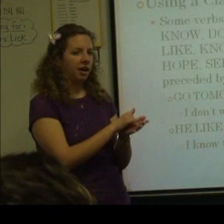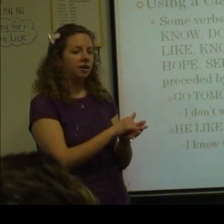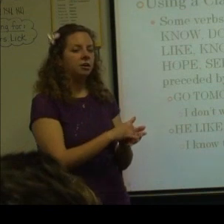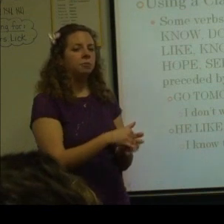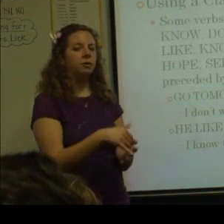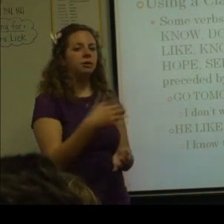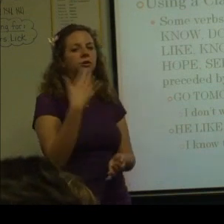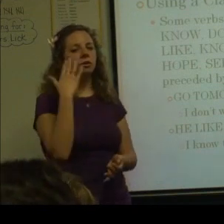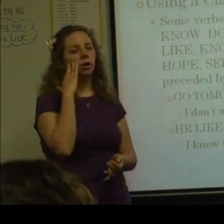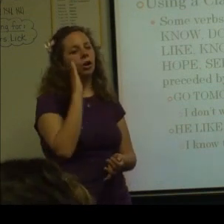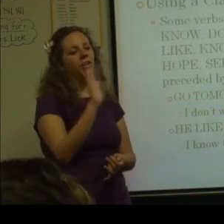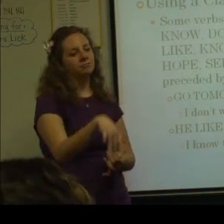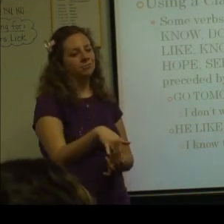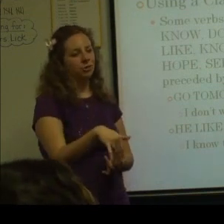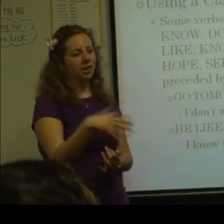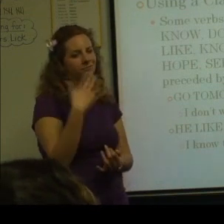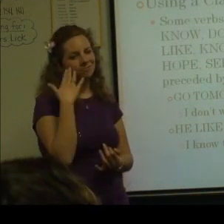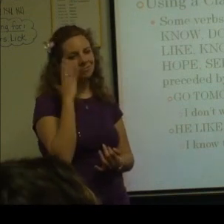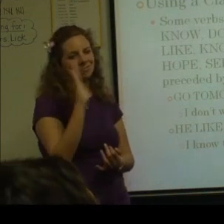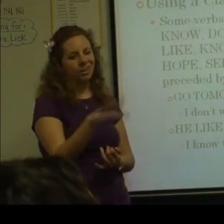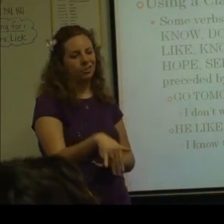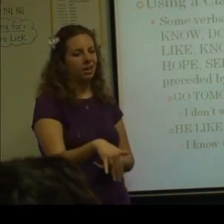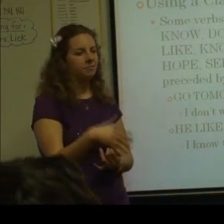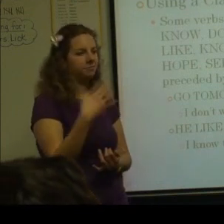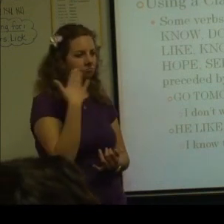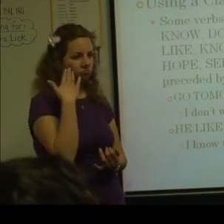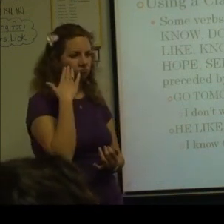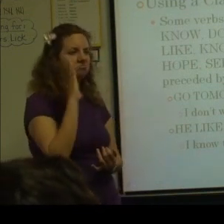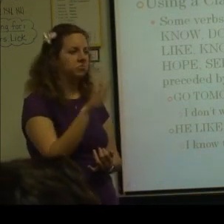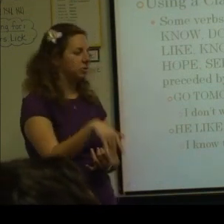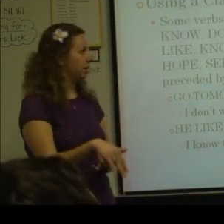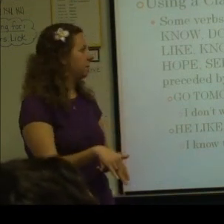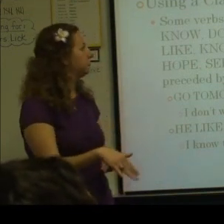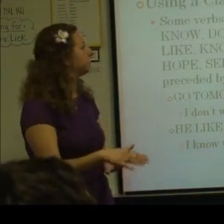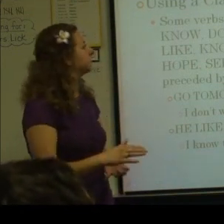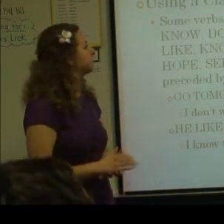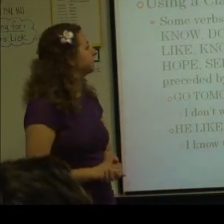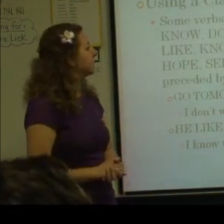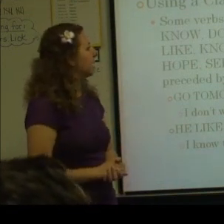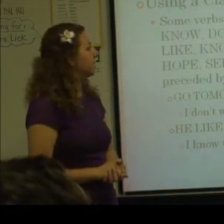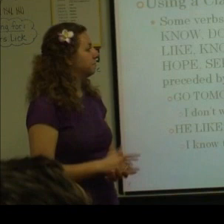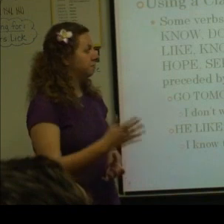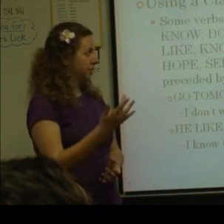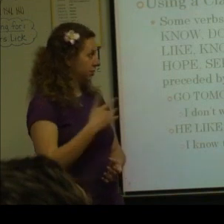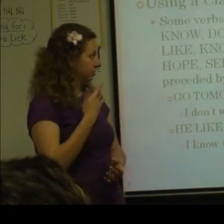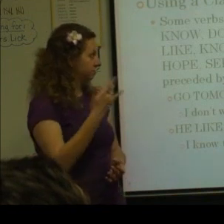that, but you can go, oh, know that, know that, know that. Feel,